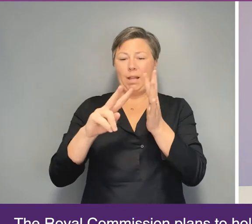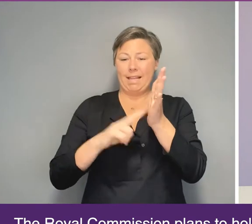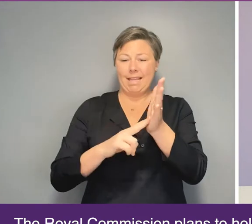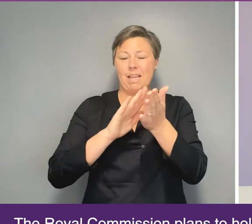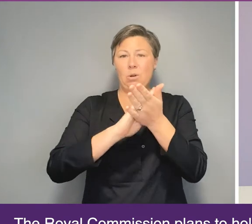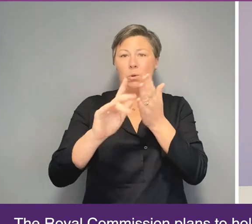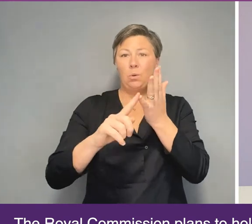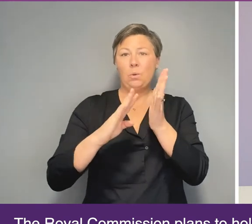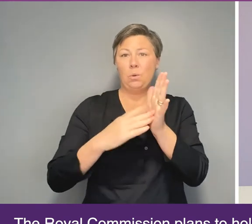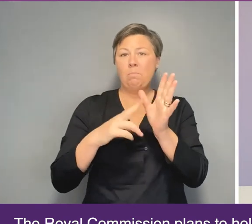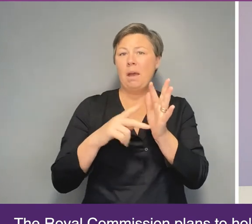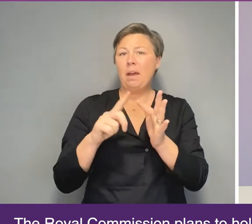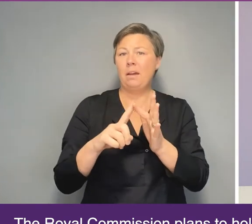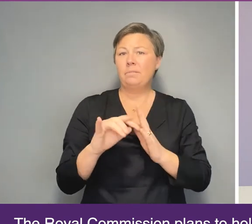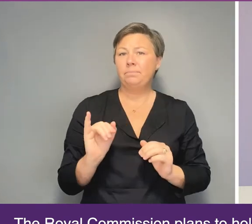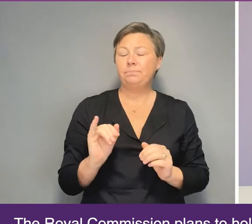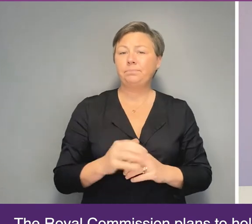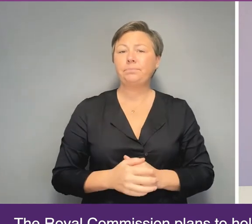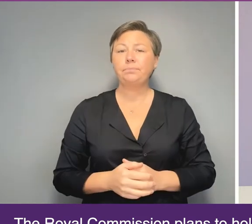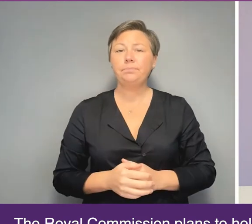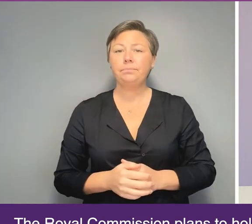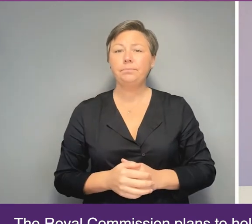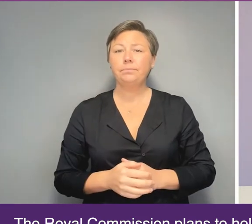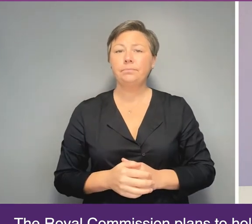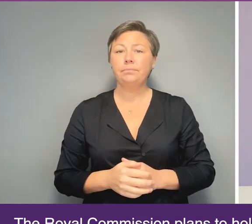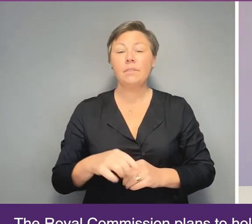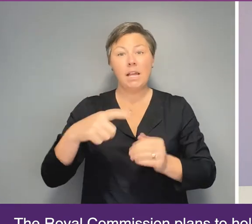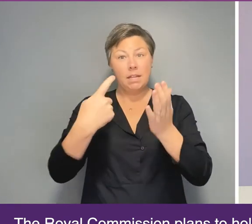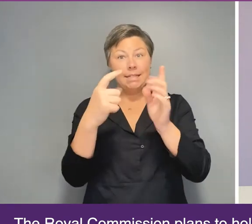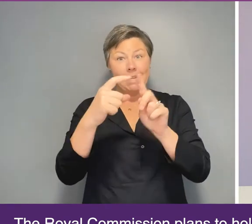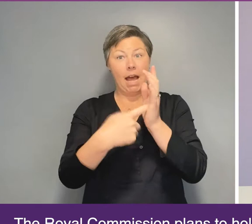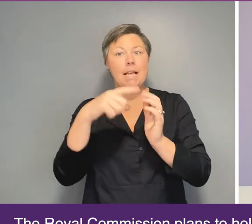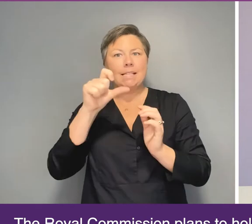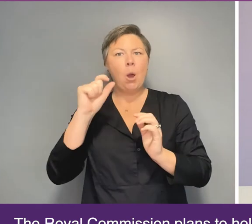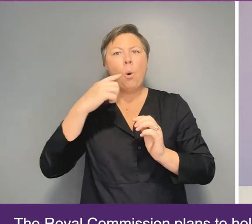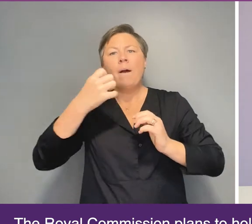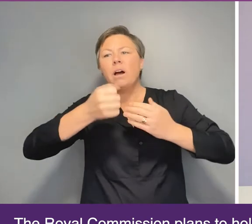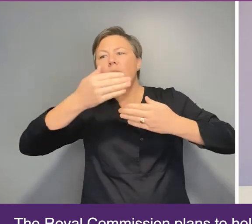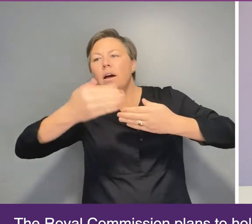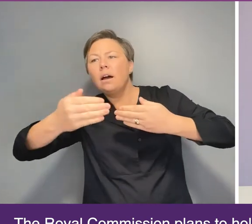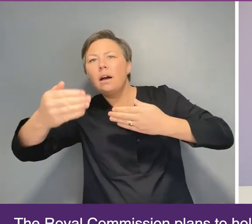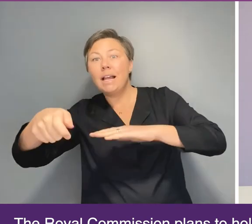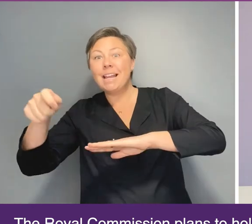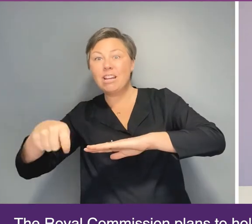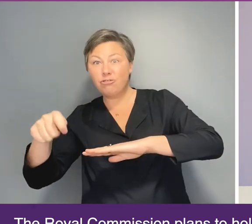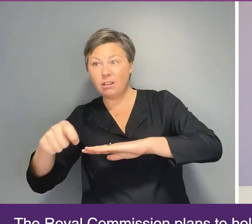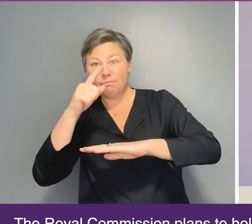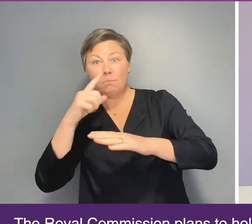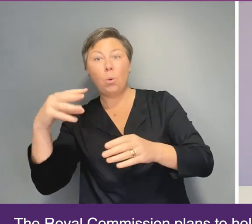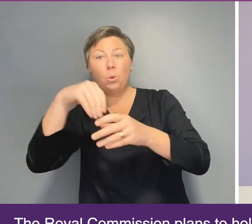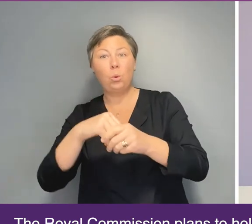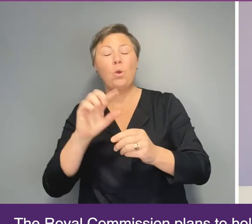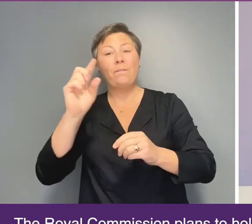The Royal Commission plans to hold further hearings on topics of importance to First Nations people with